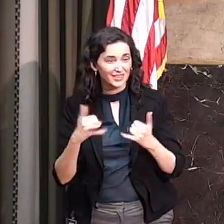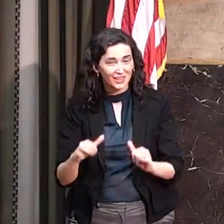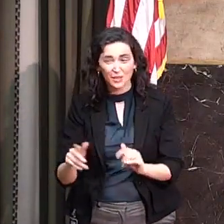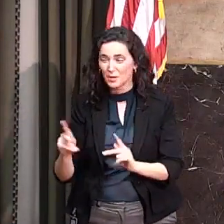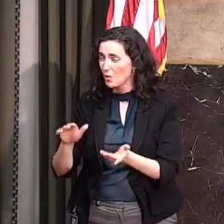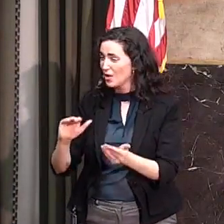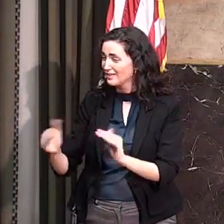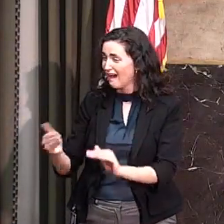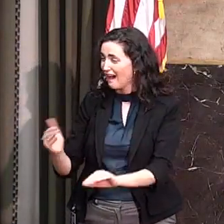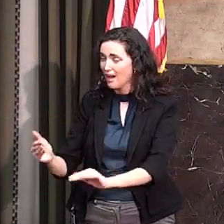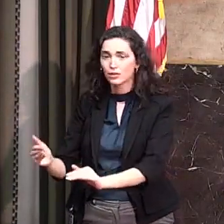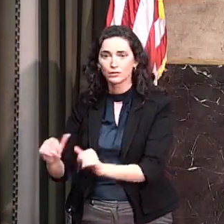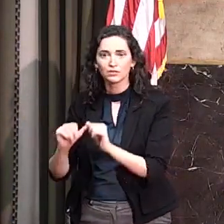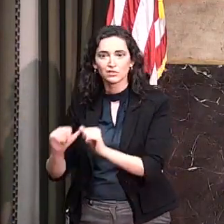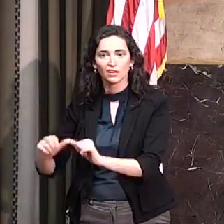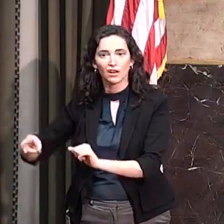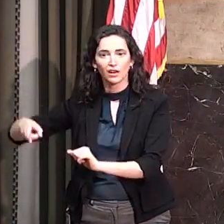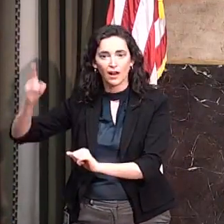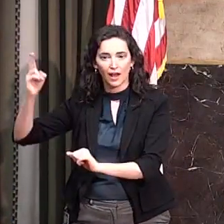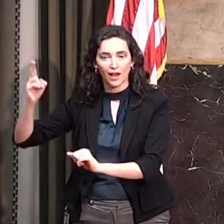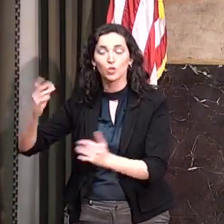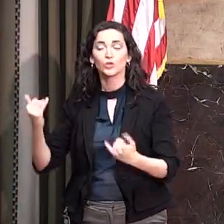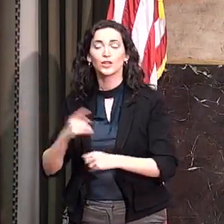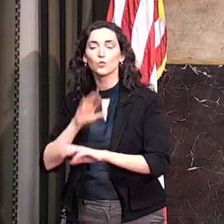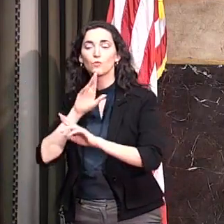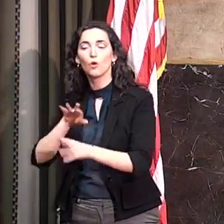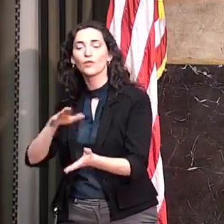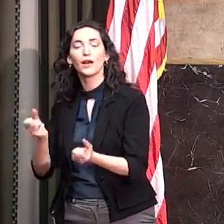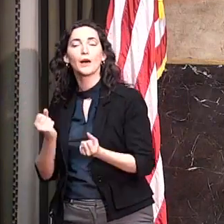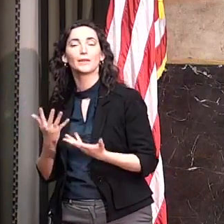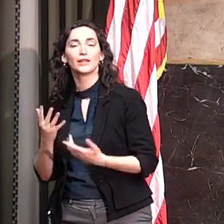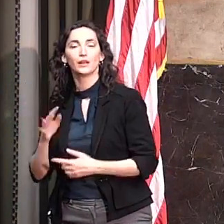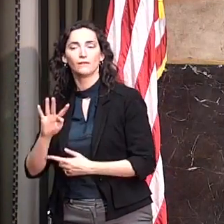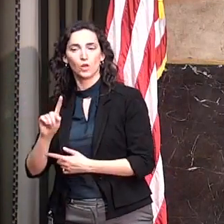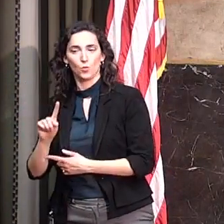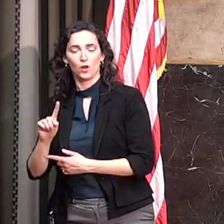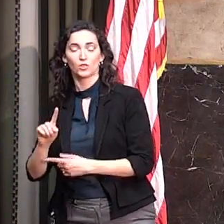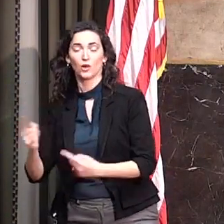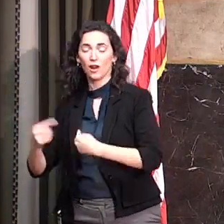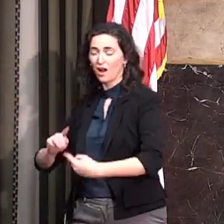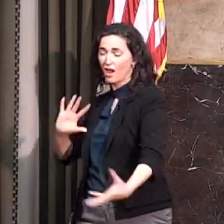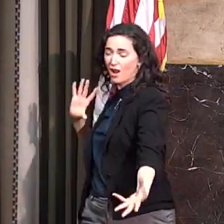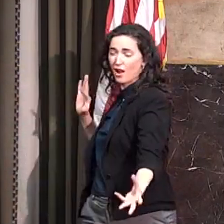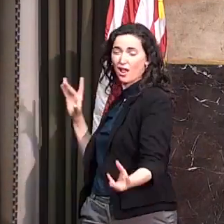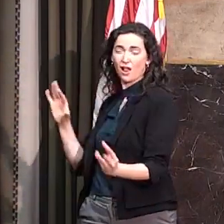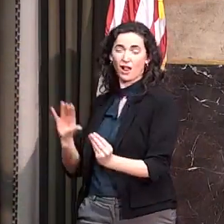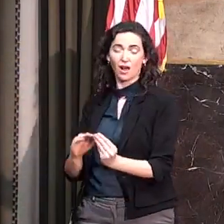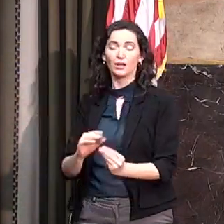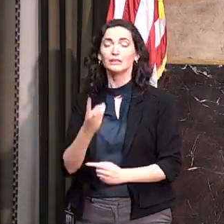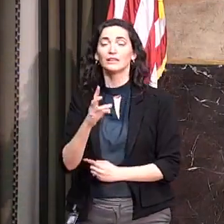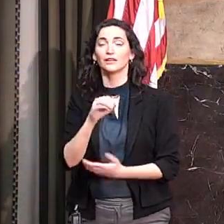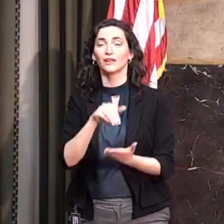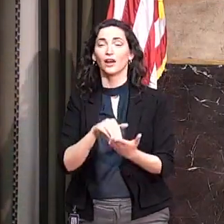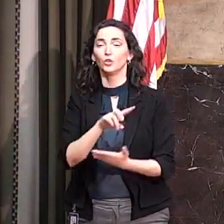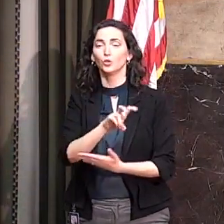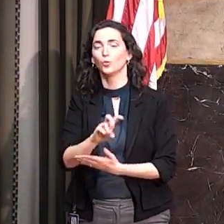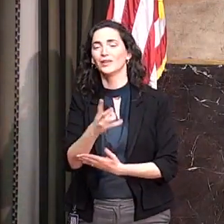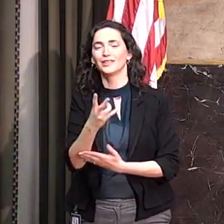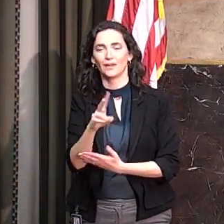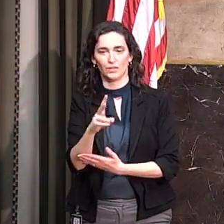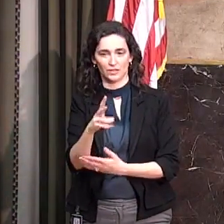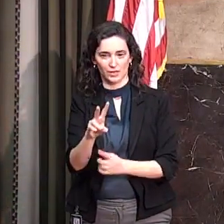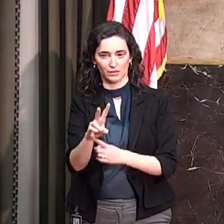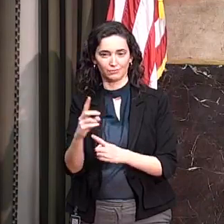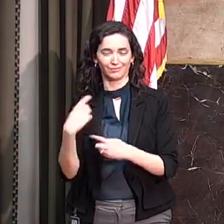of deaths. Today we're reporting 41. And by the way, that brings us to 16,217 since the start of the